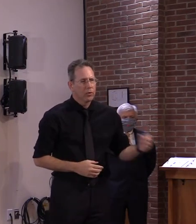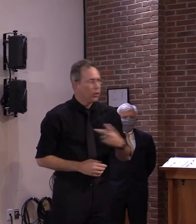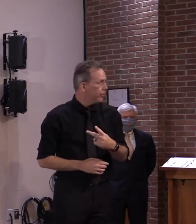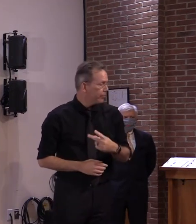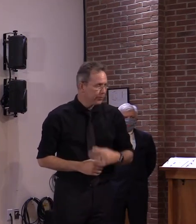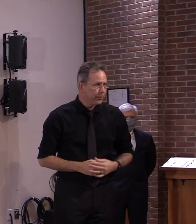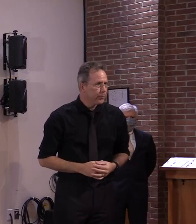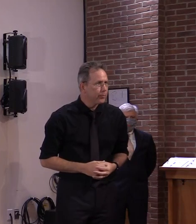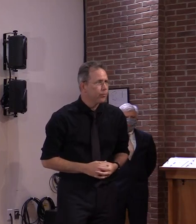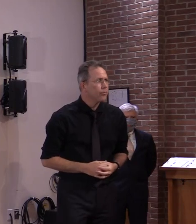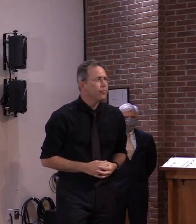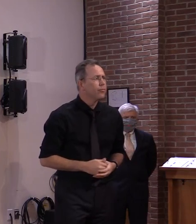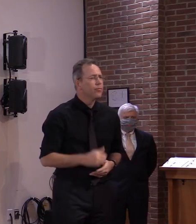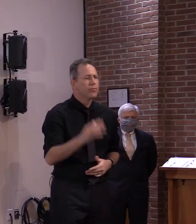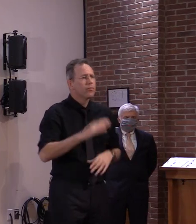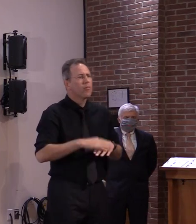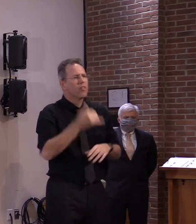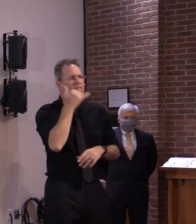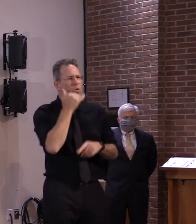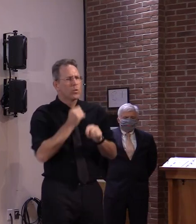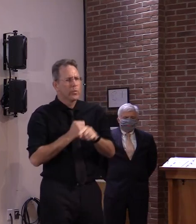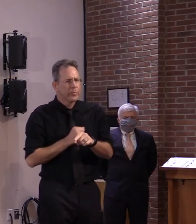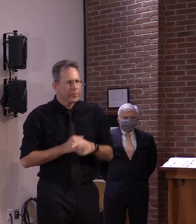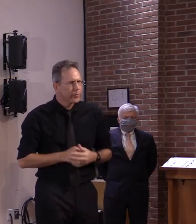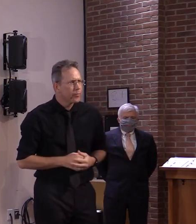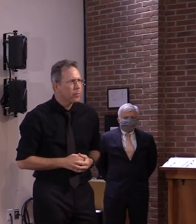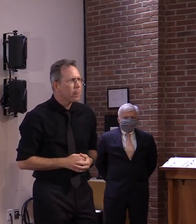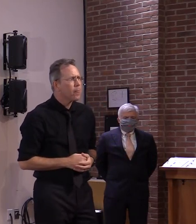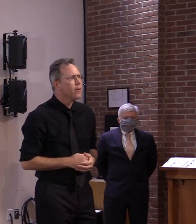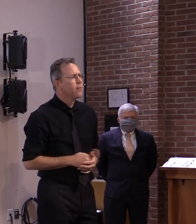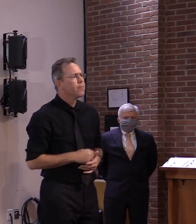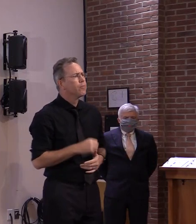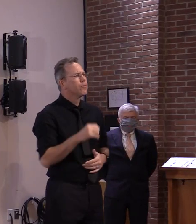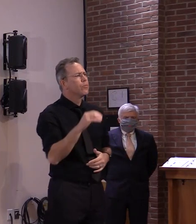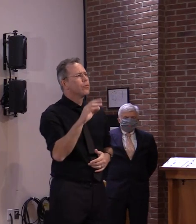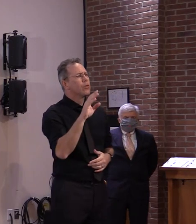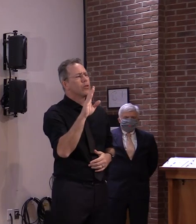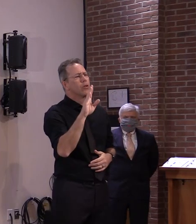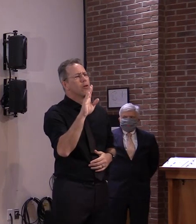move to the phone with Joe from the Barton Chronicle.